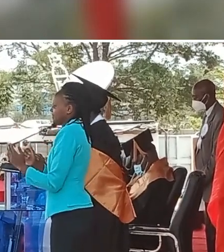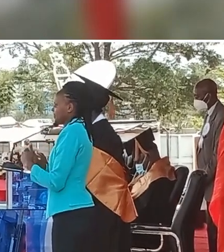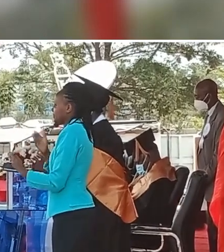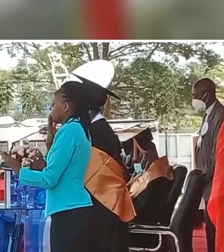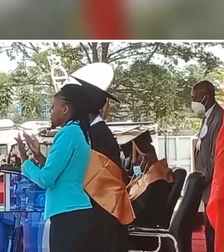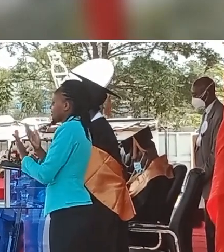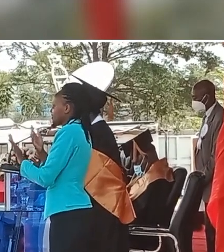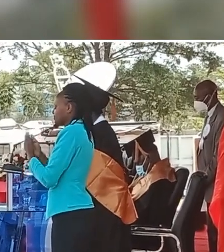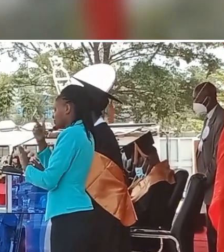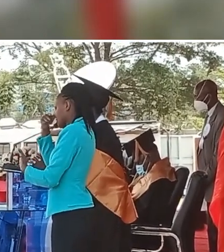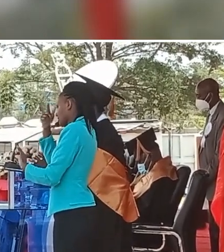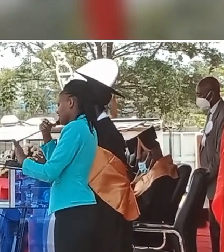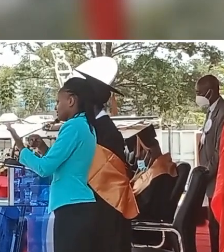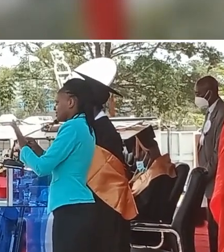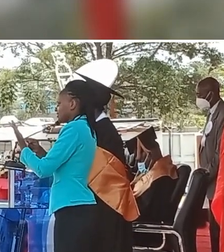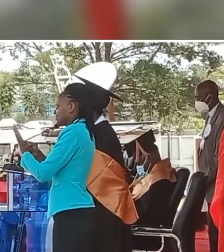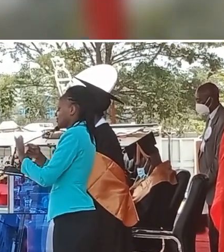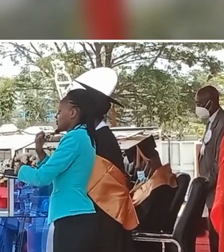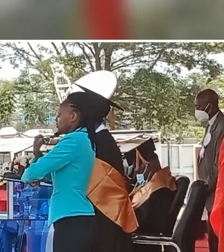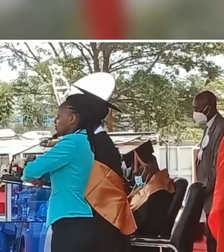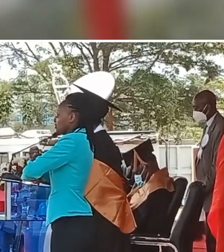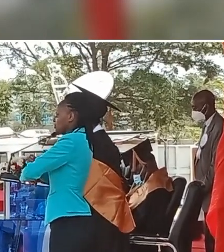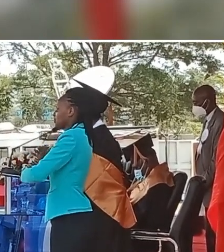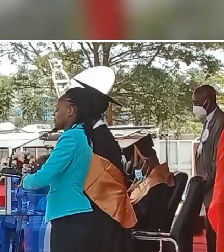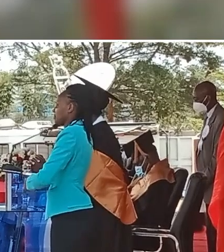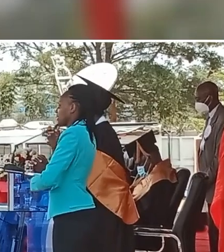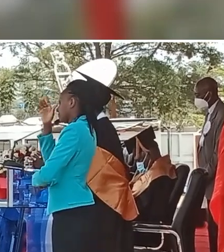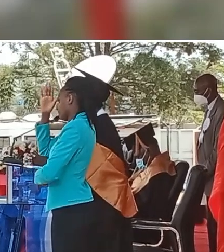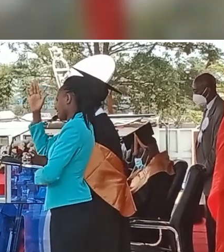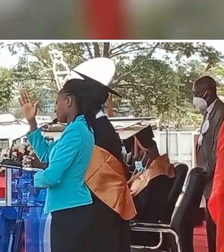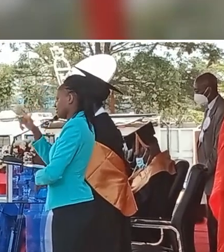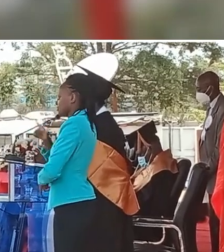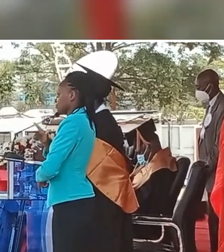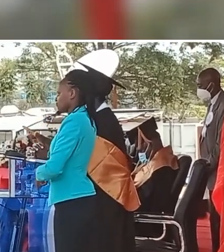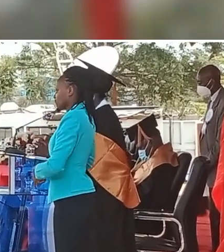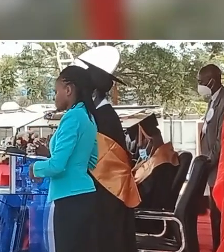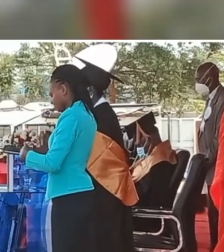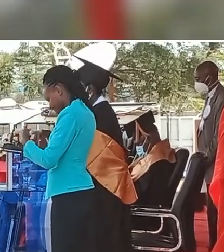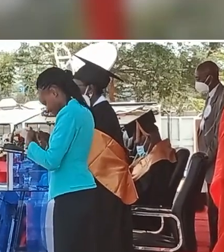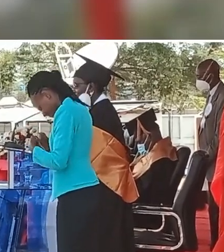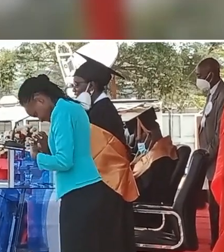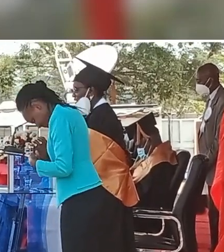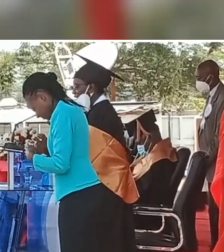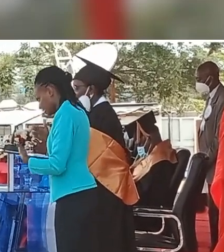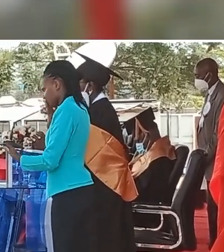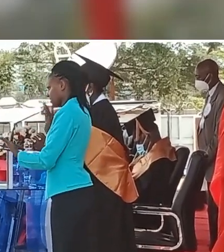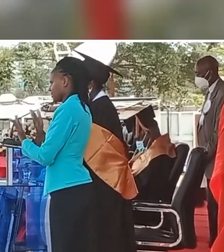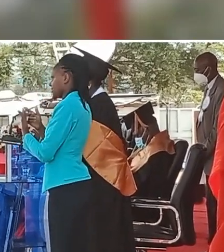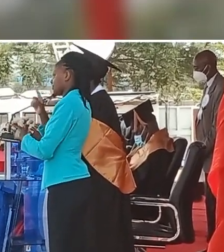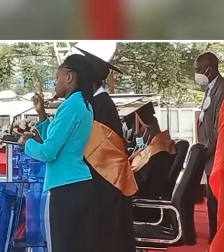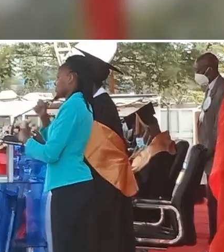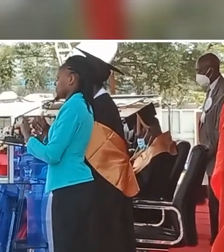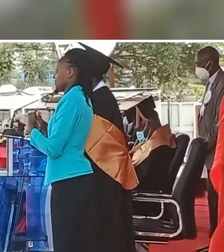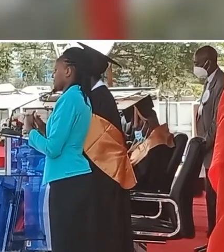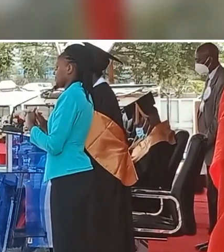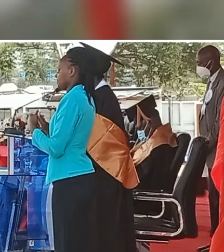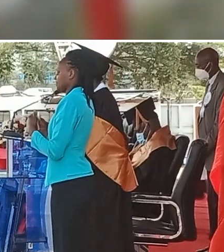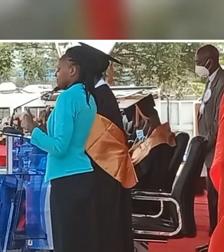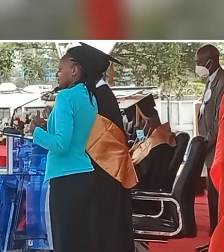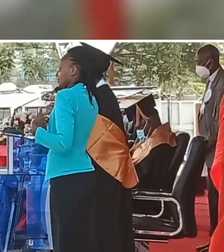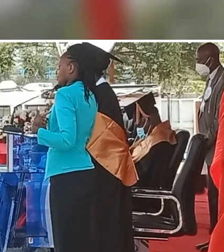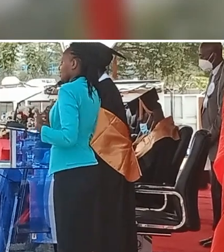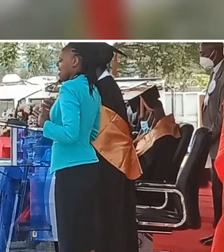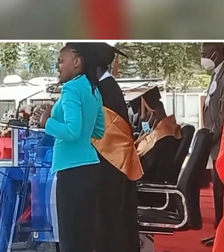thank you for THIKA Technical Institute, my Father. Lord, we bow down to say thank you. Our hearts are filled with